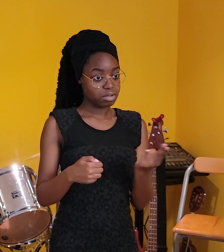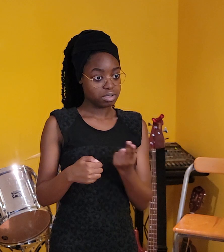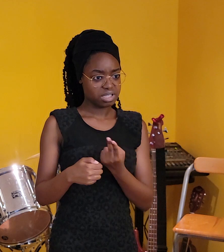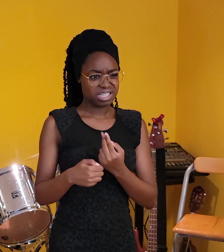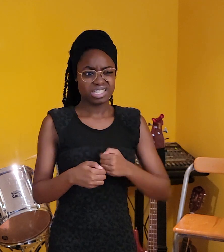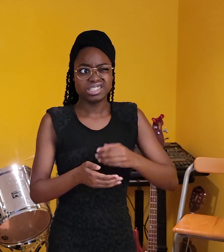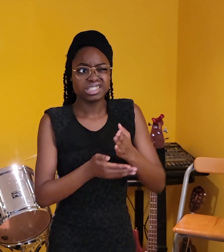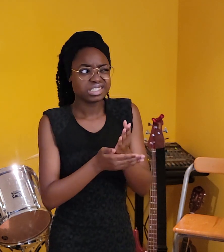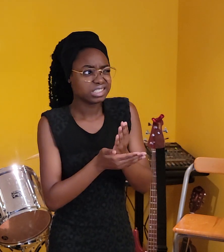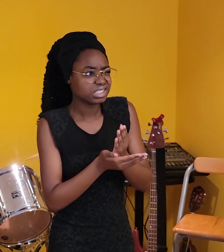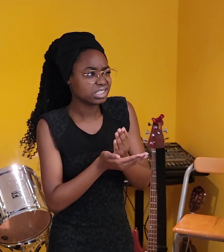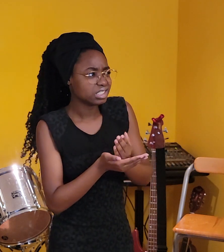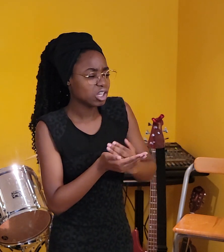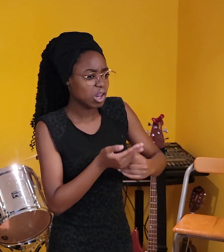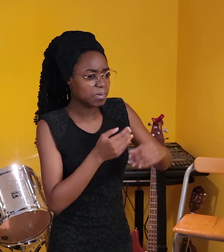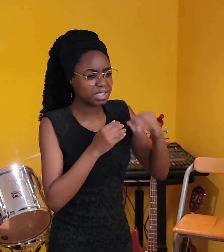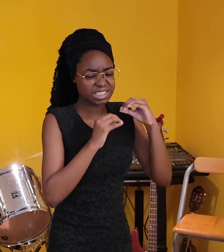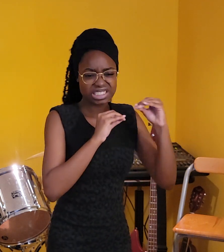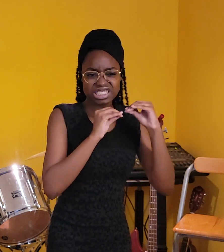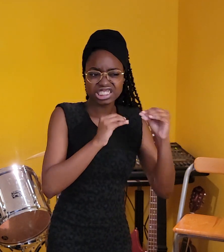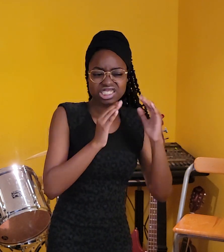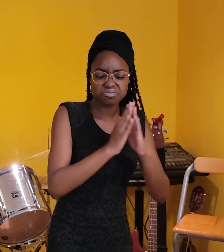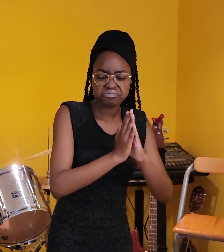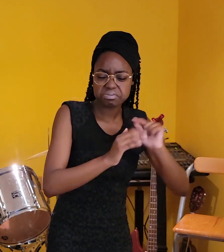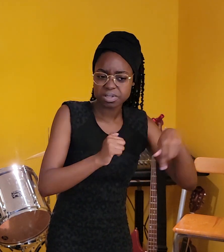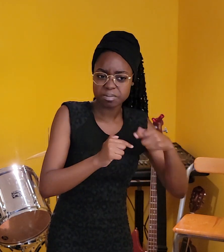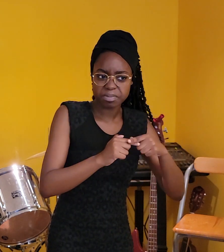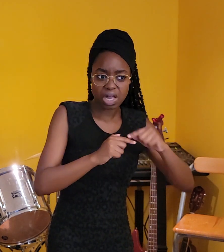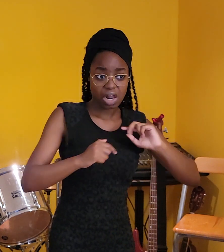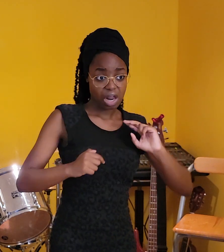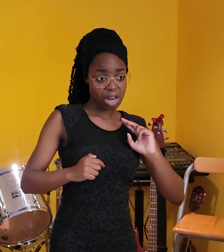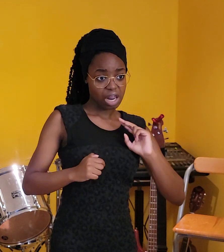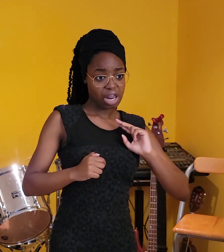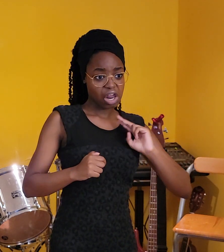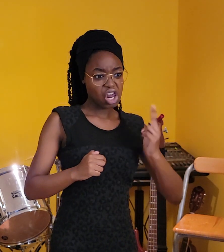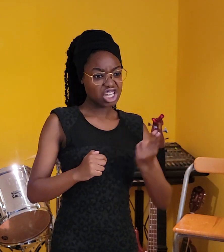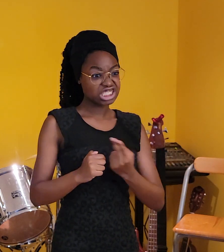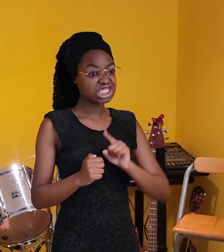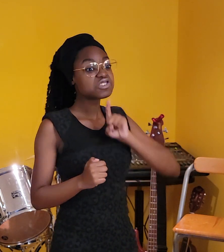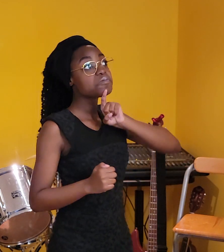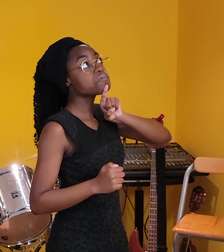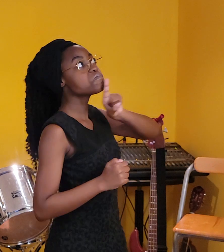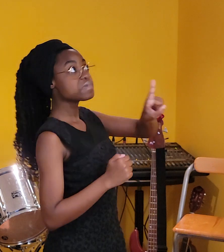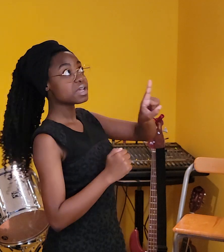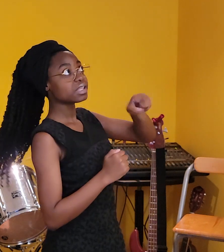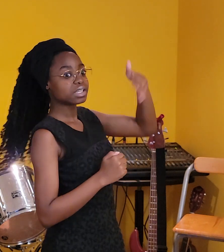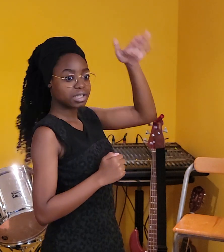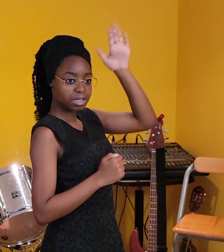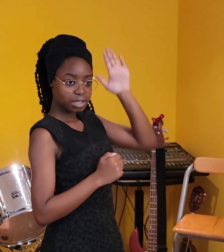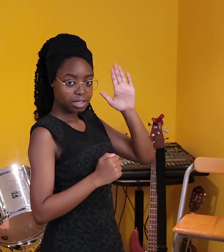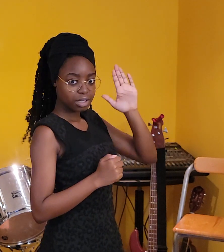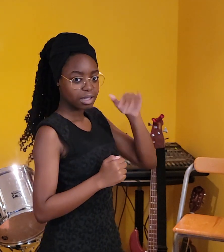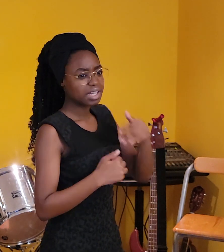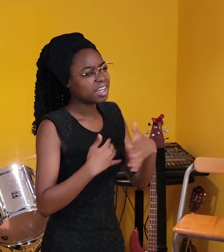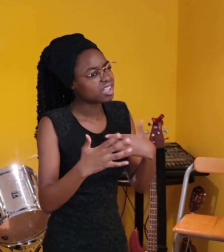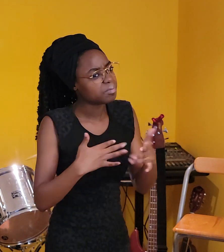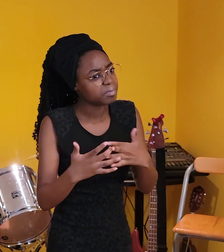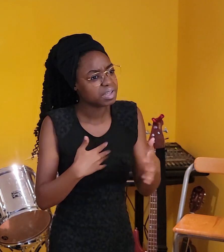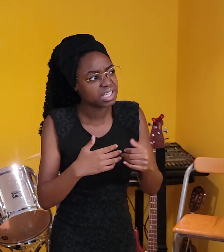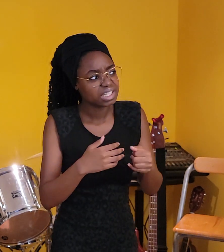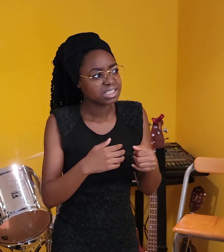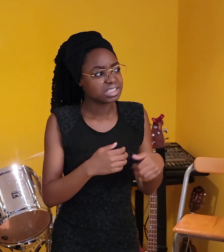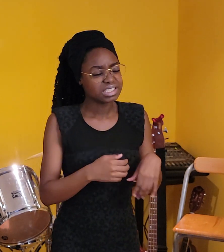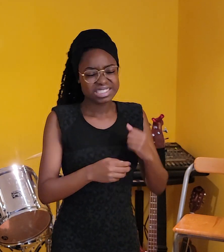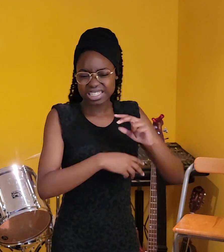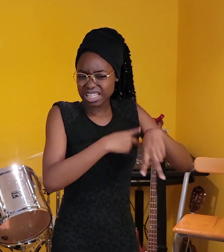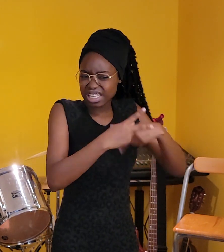us, how to order, command God. No matter the type of prayer or the urgent need to